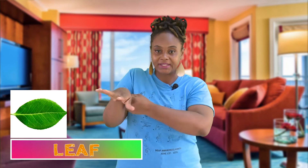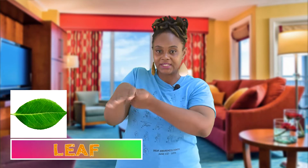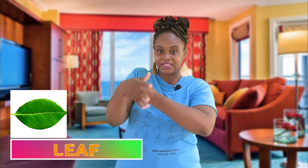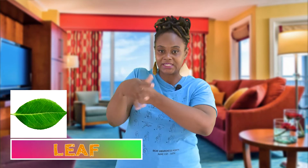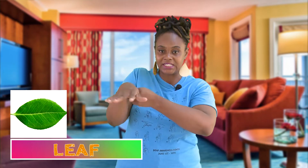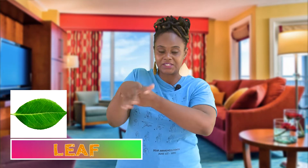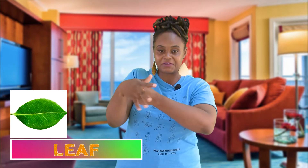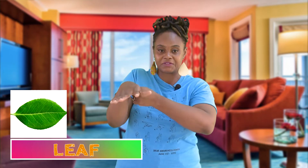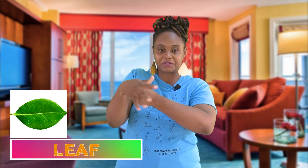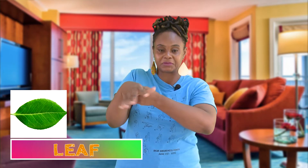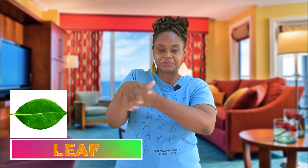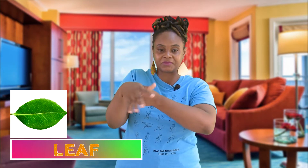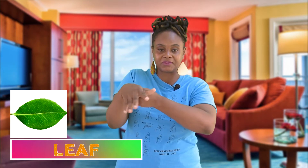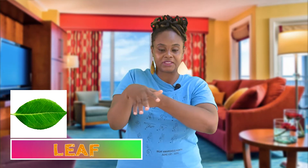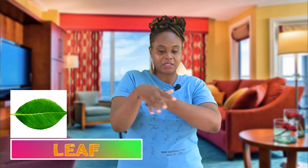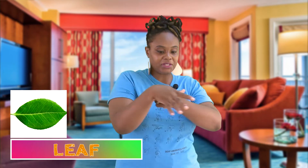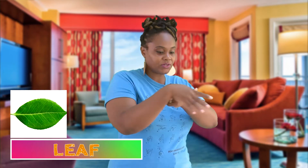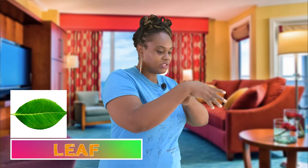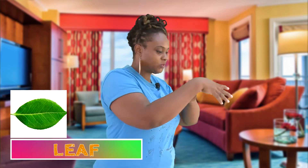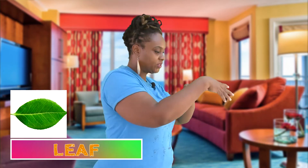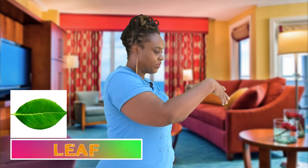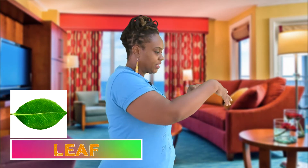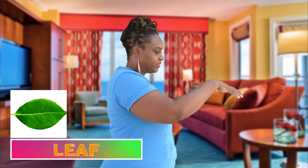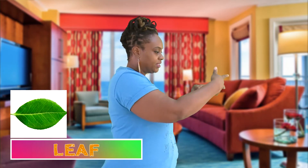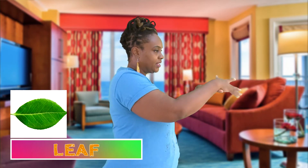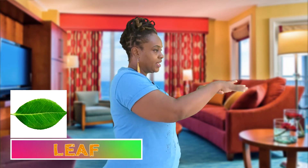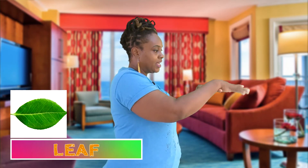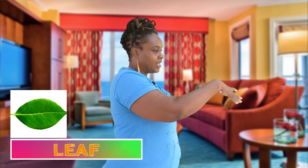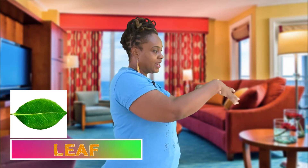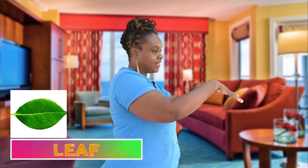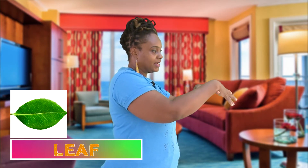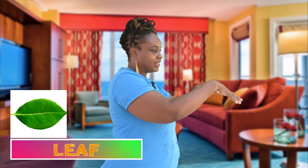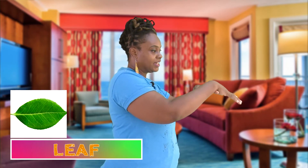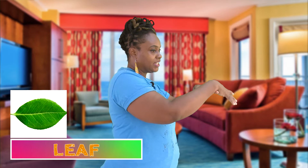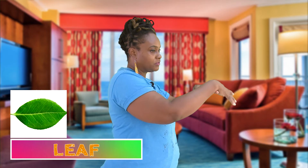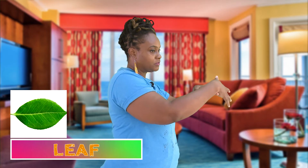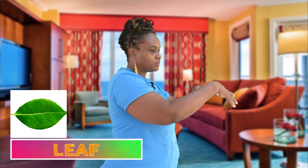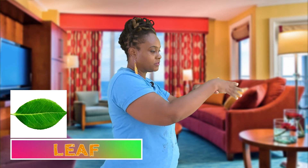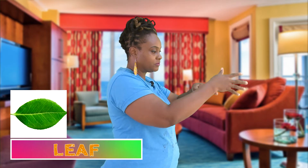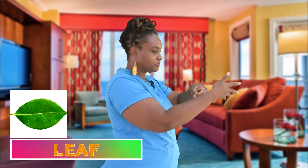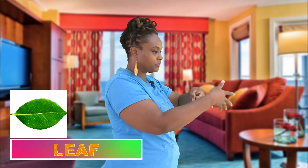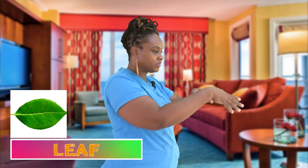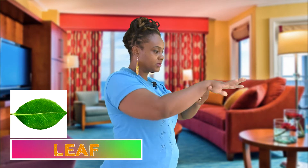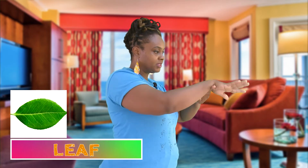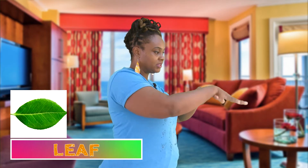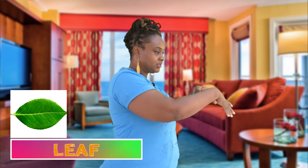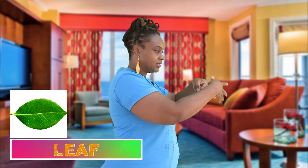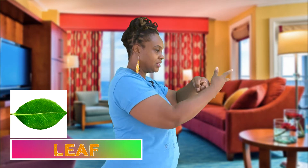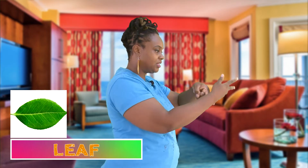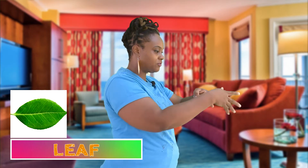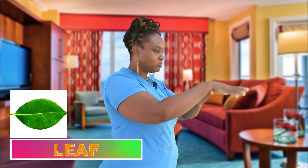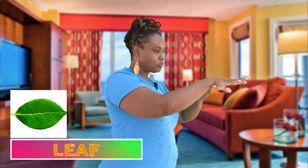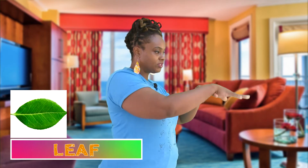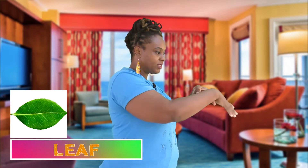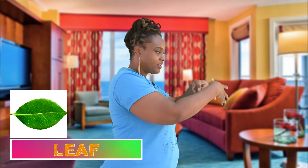side. Leaf. Let me turn this way so you can see. Leaf. The leaf moves in